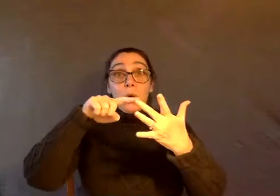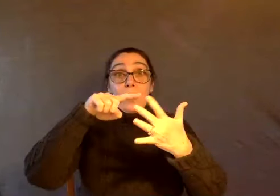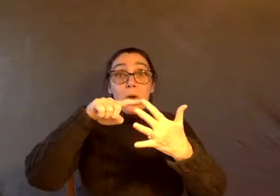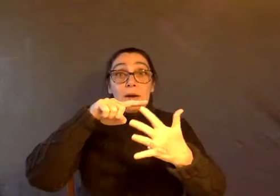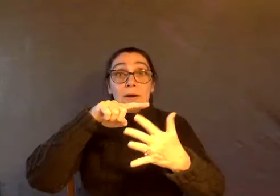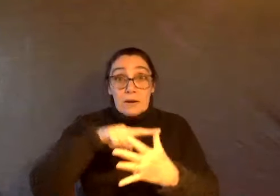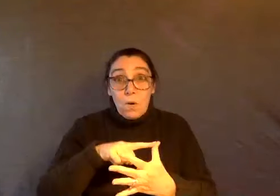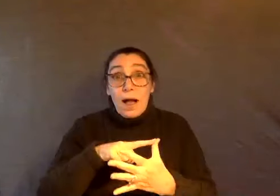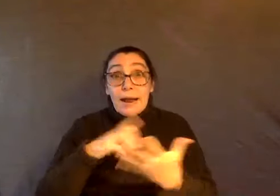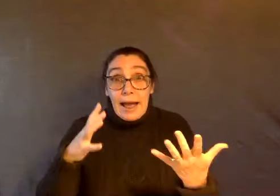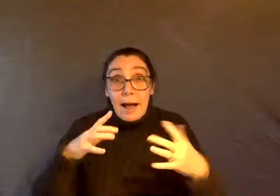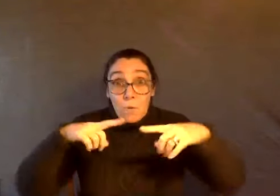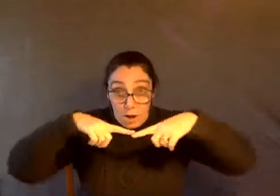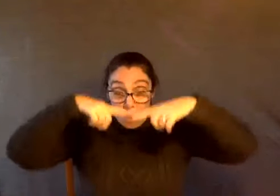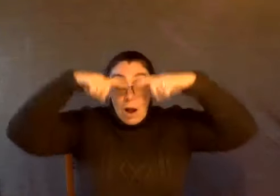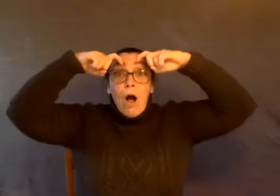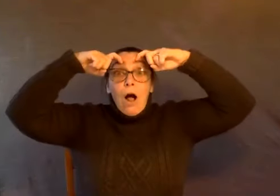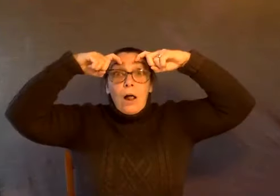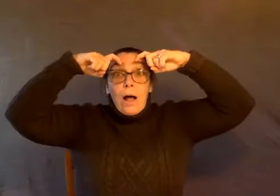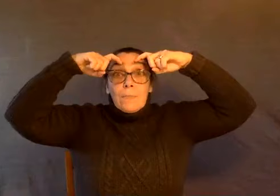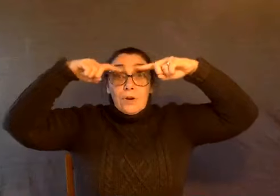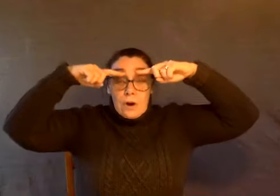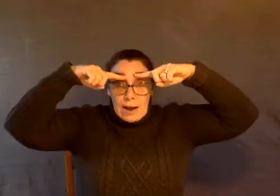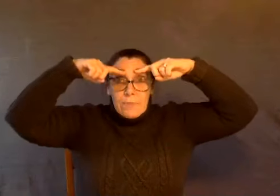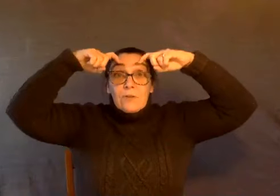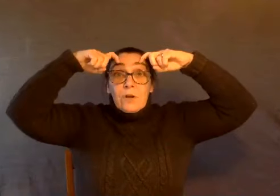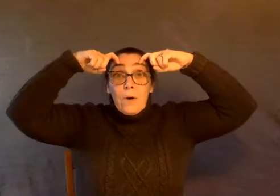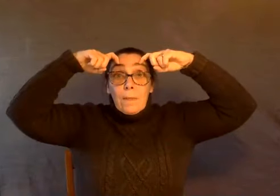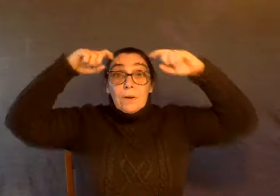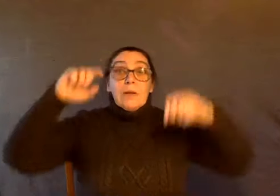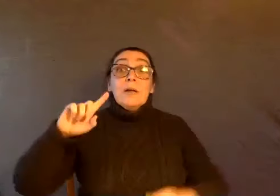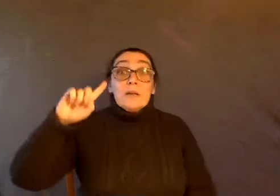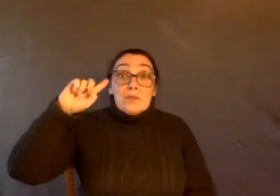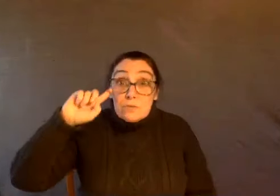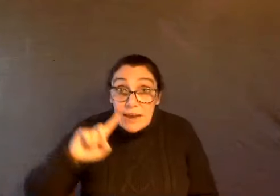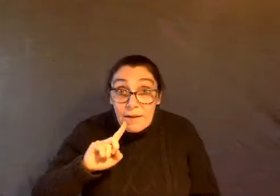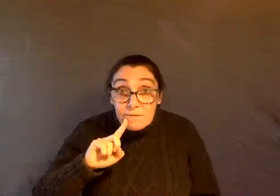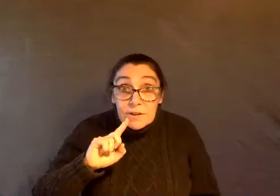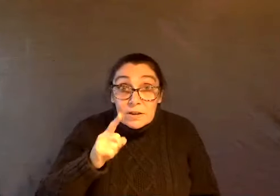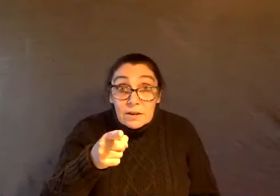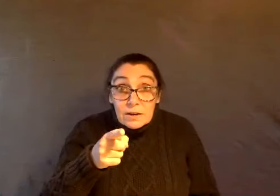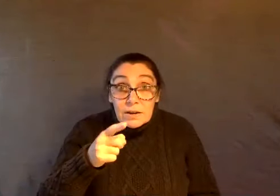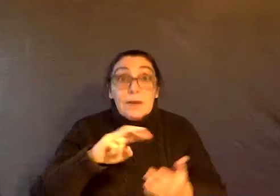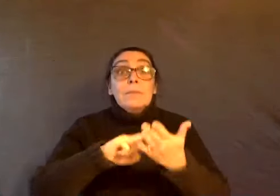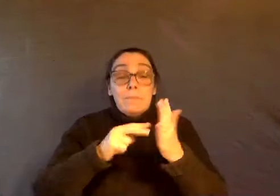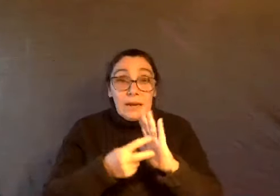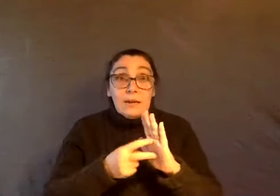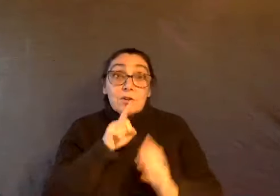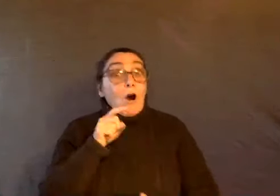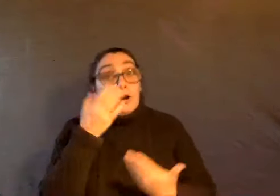where, when, why, how, all up, your eyebrows go up. So deaf means are